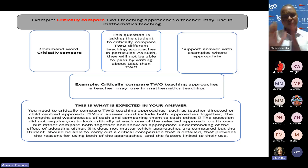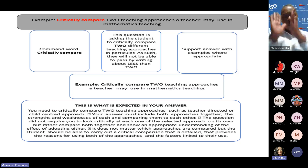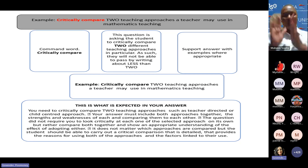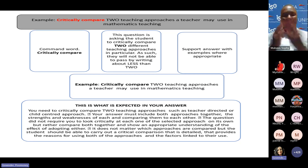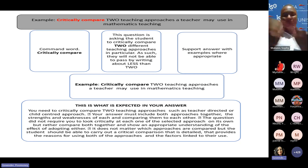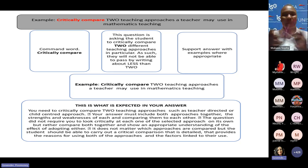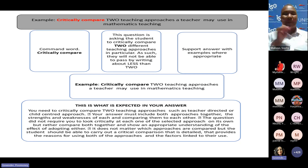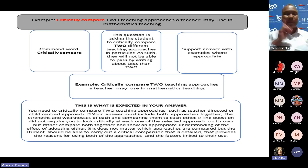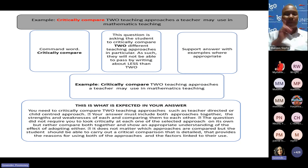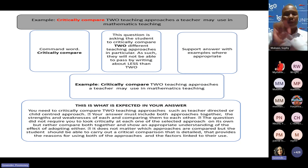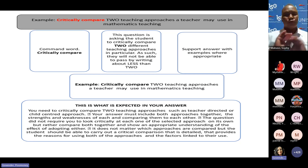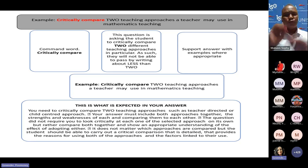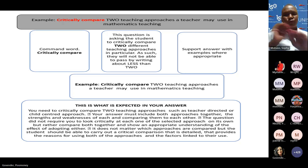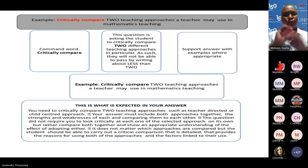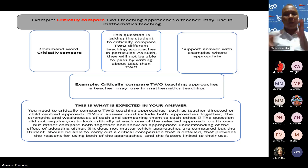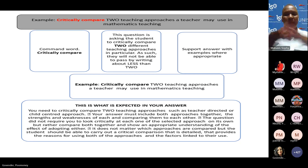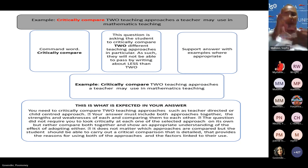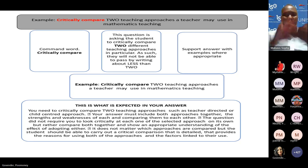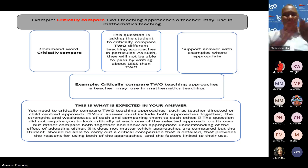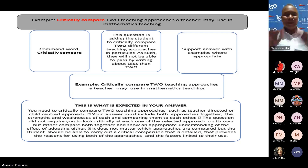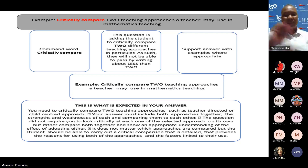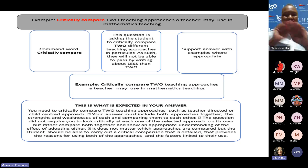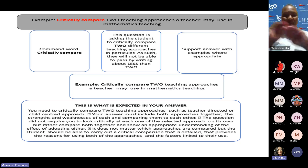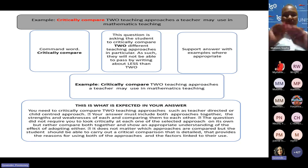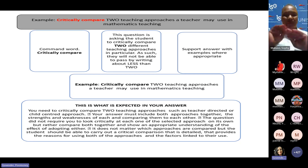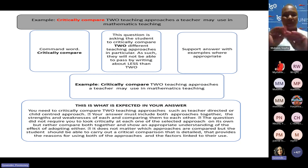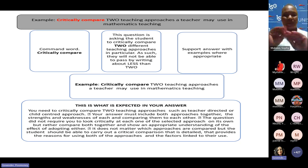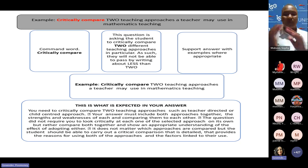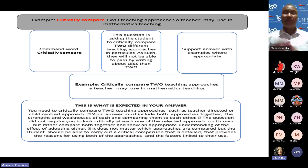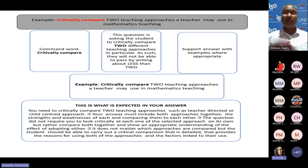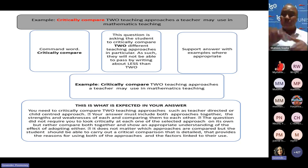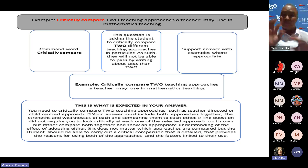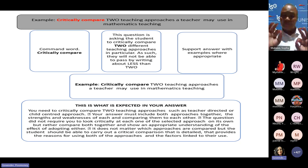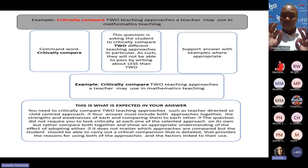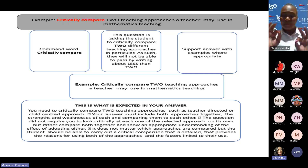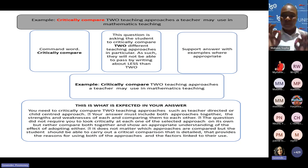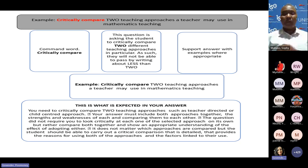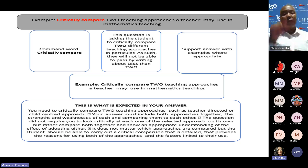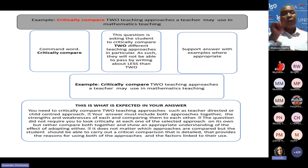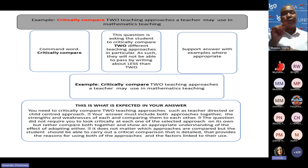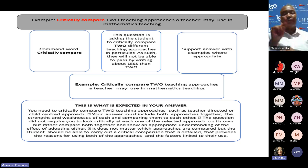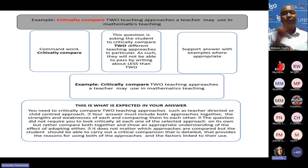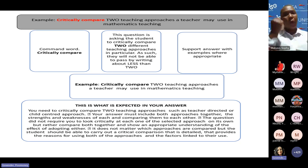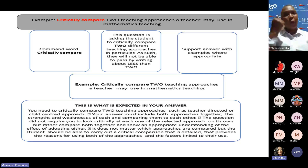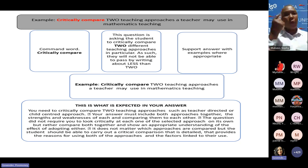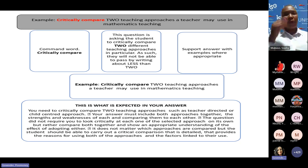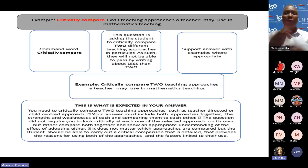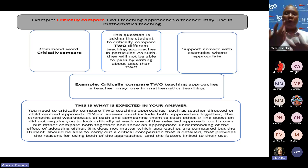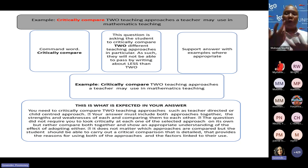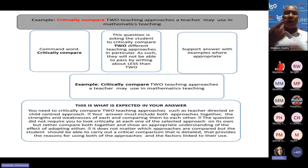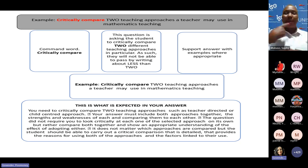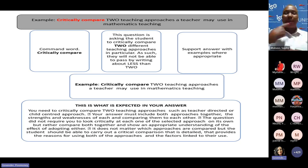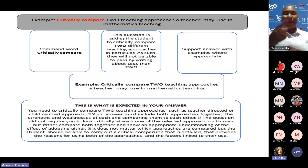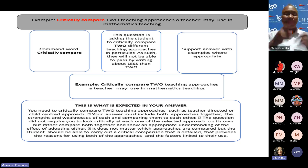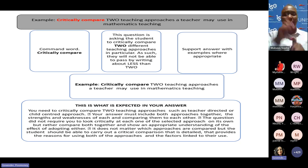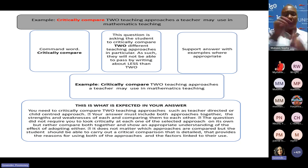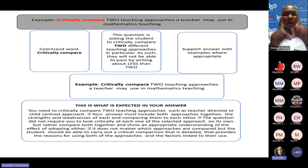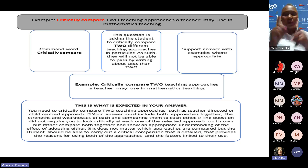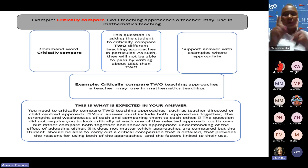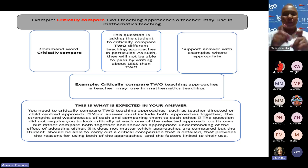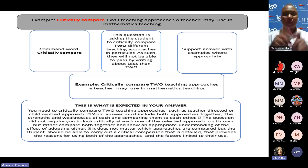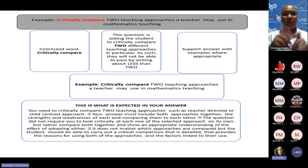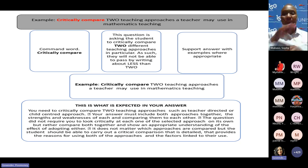use in mathematics teaching. Right. So in order to answer a question like this here, you need to analyze